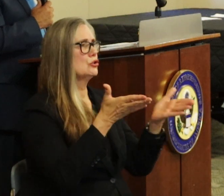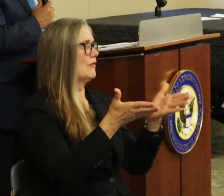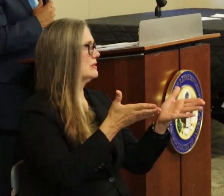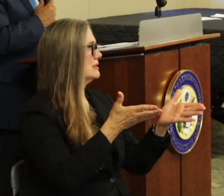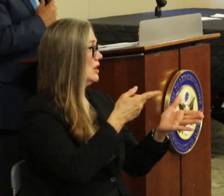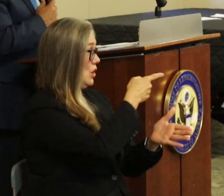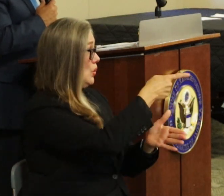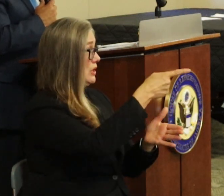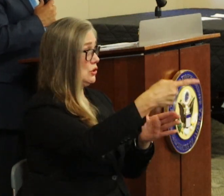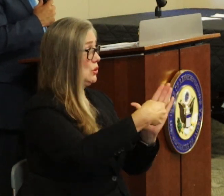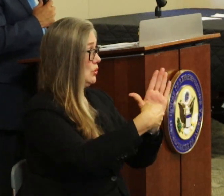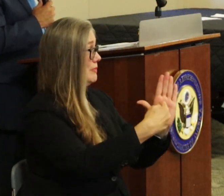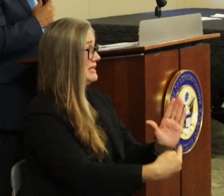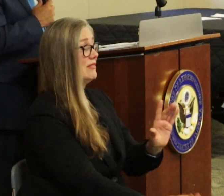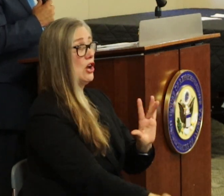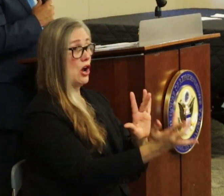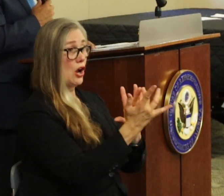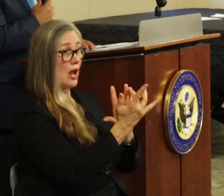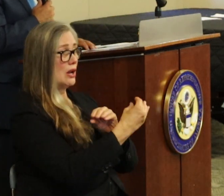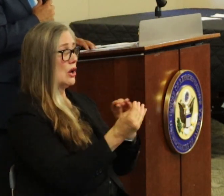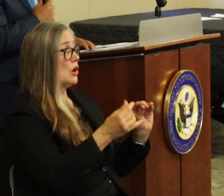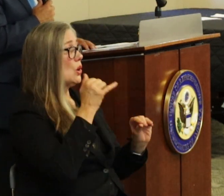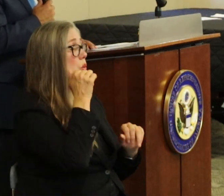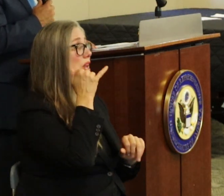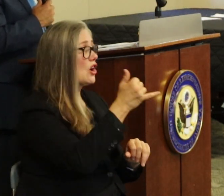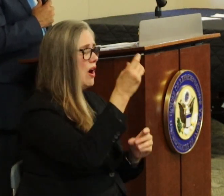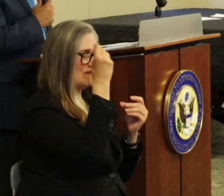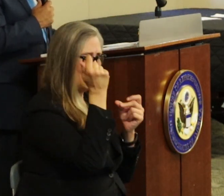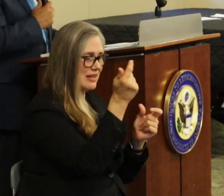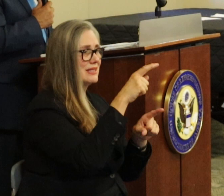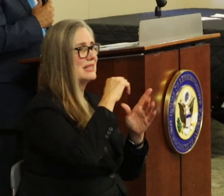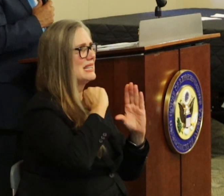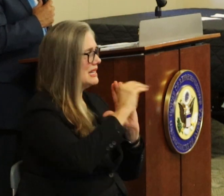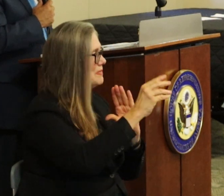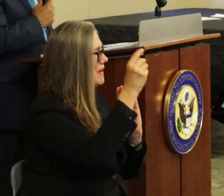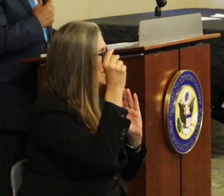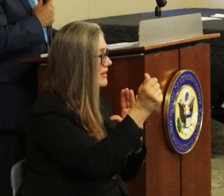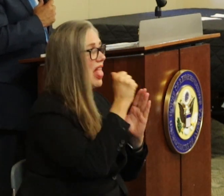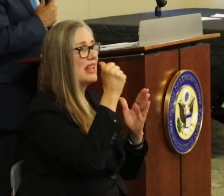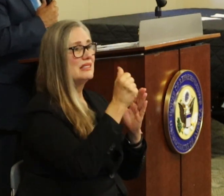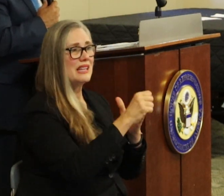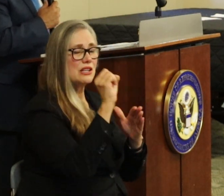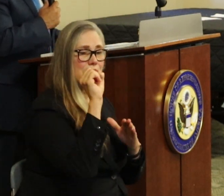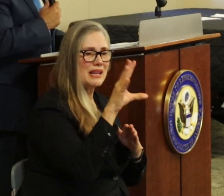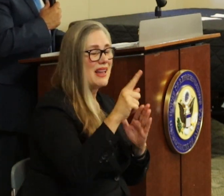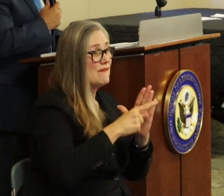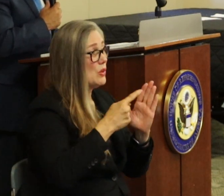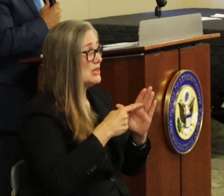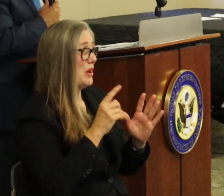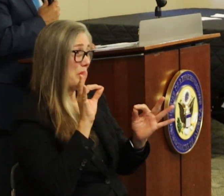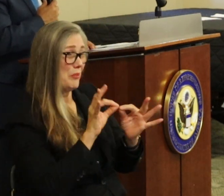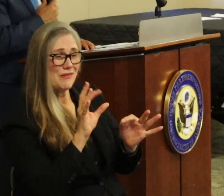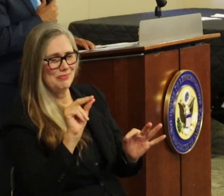office, we are prompt in returning calls, emails, letters. Every once in a while, we're not